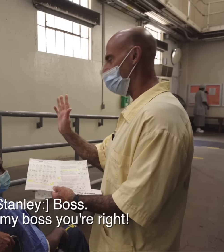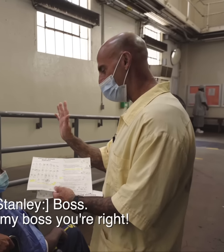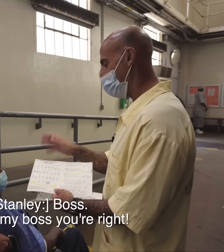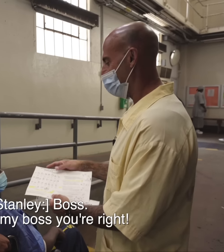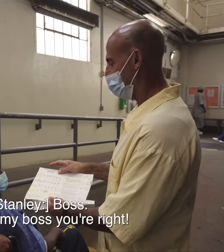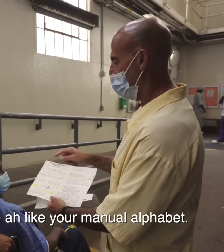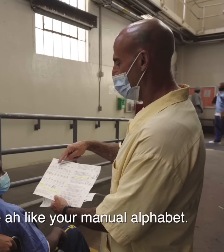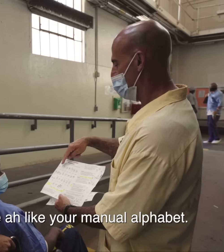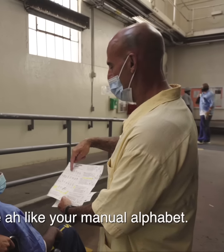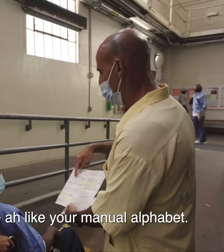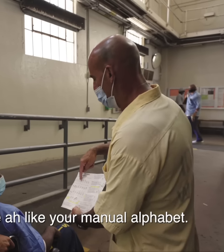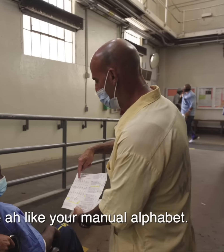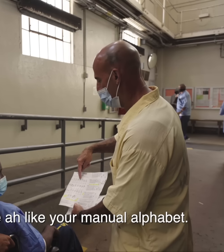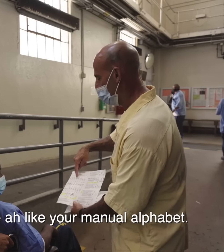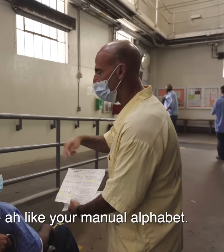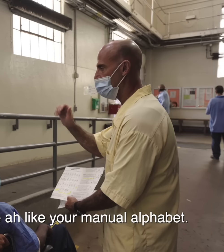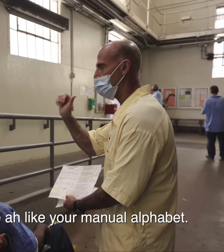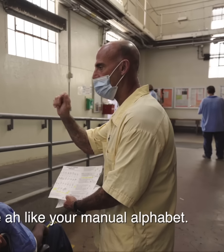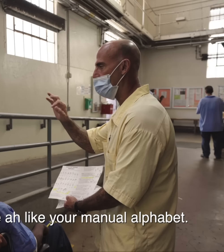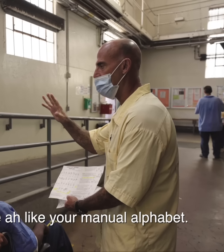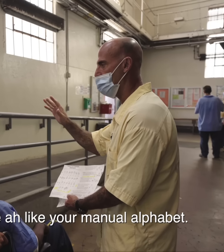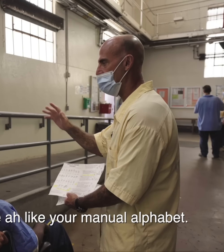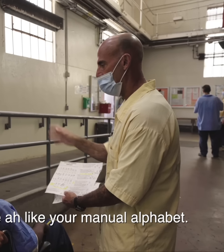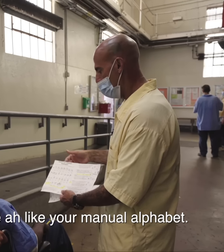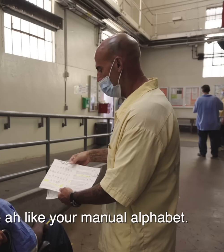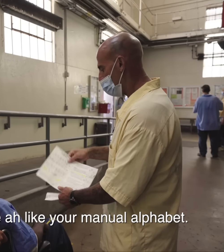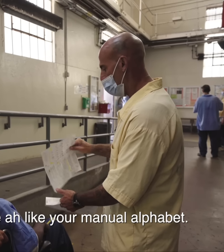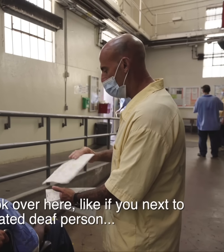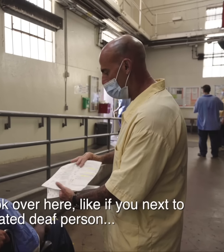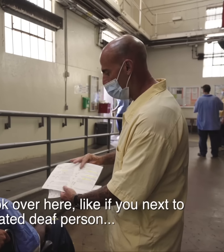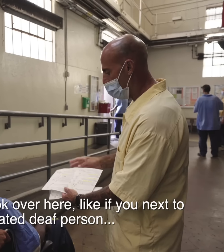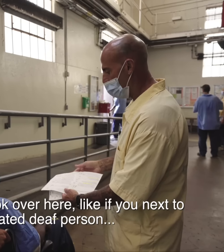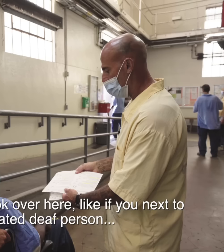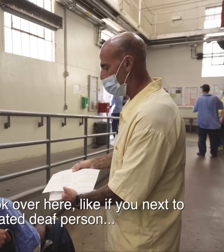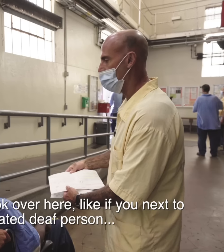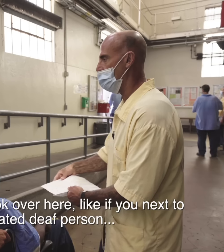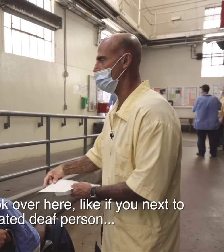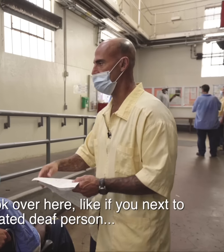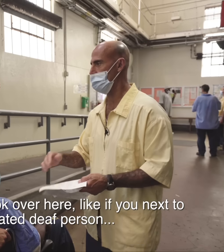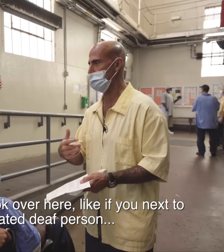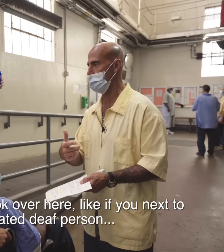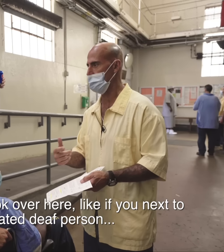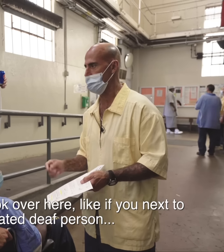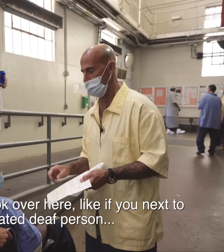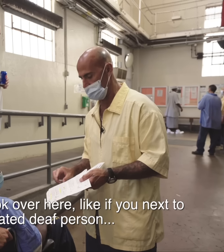right. This is like the manual alphabet. But if you look over here, like if you're next to an incarcerated deaf